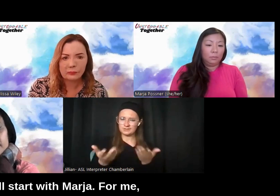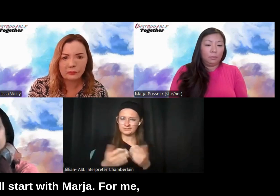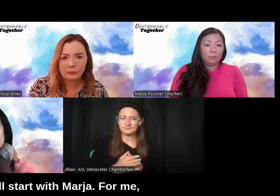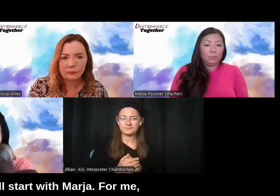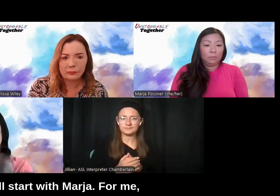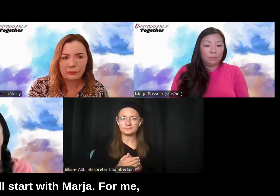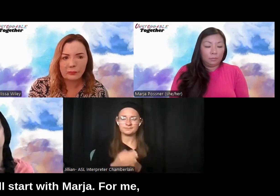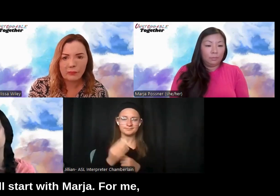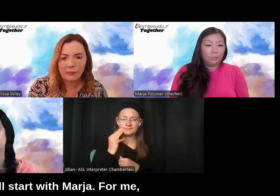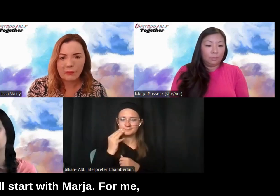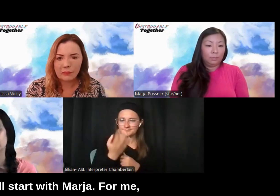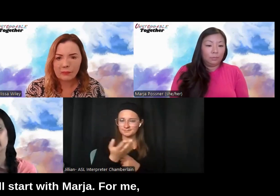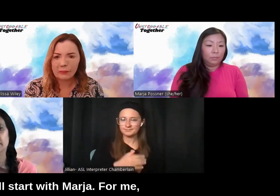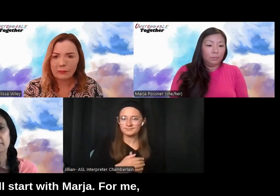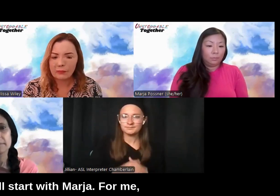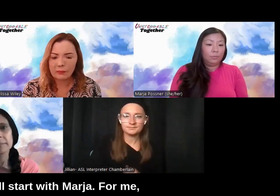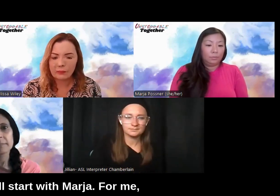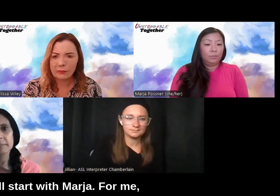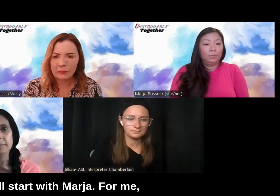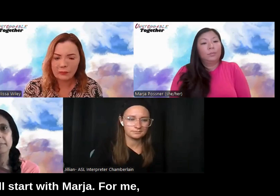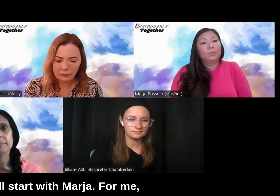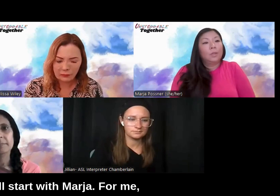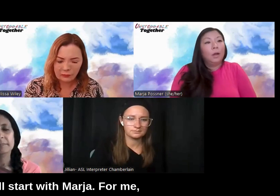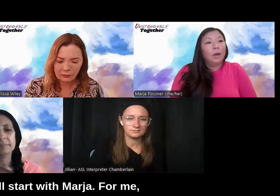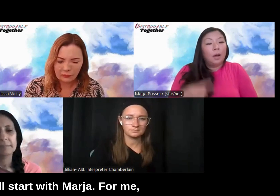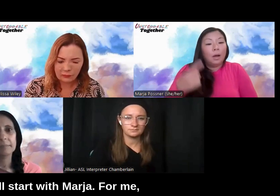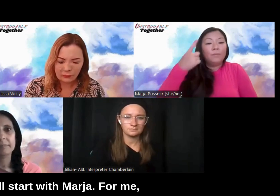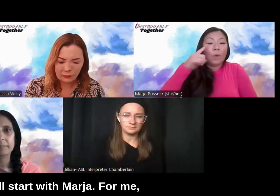We will start with Marja.